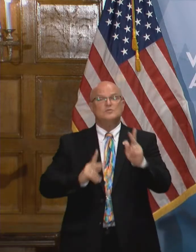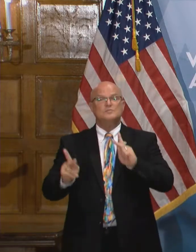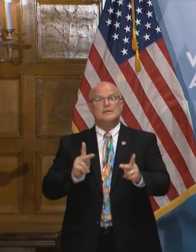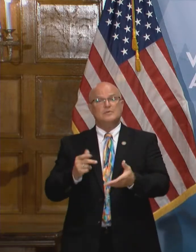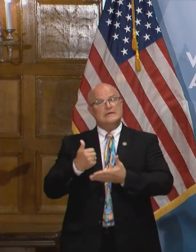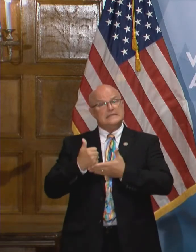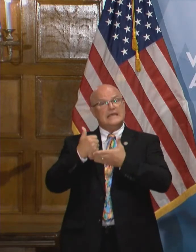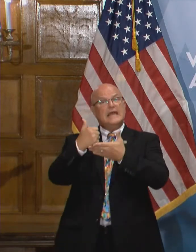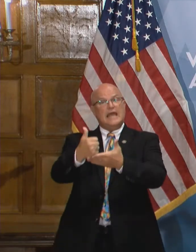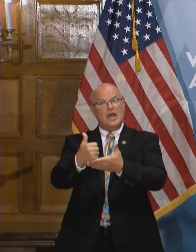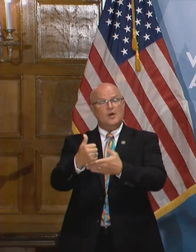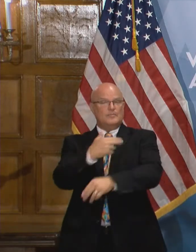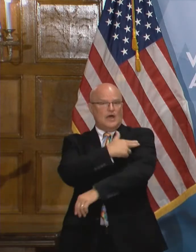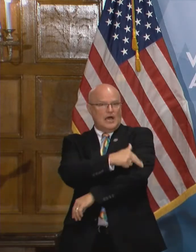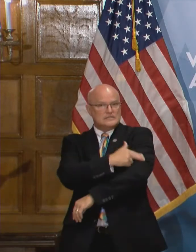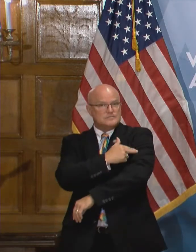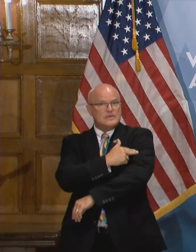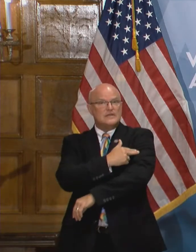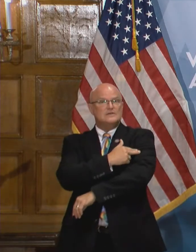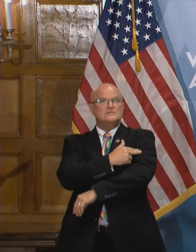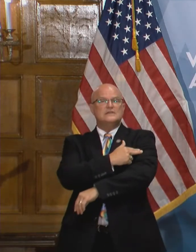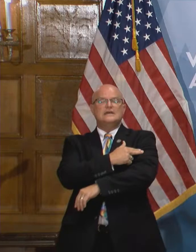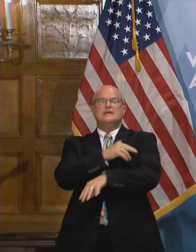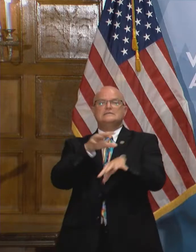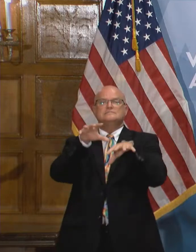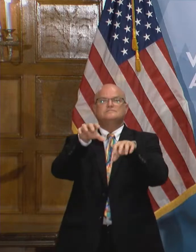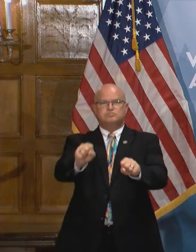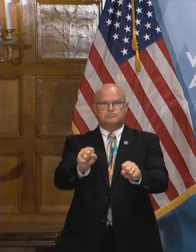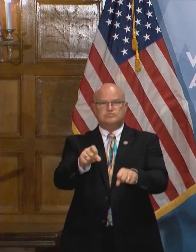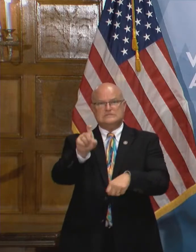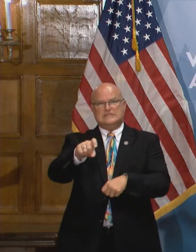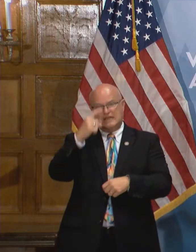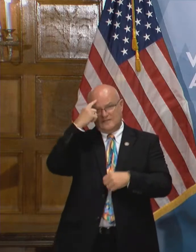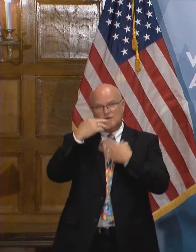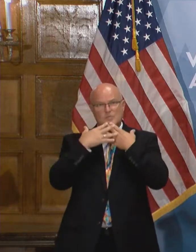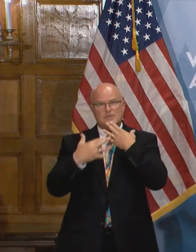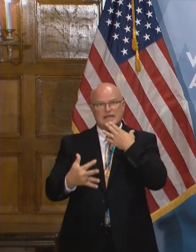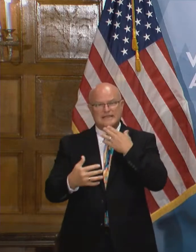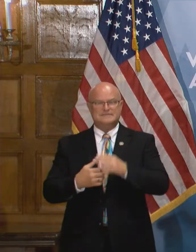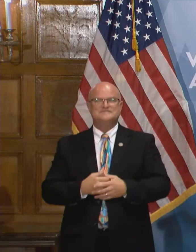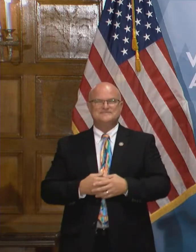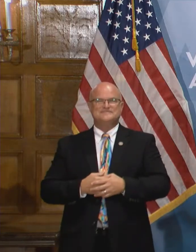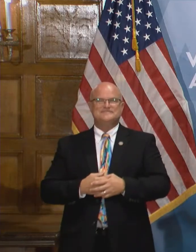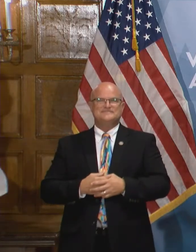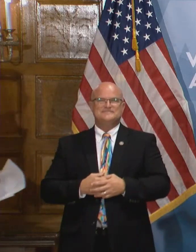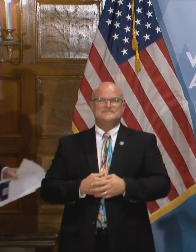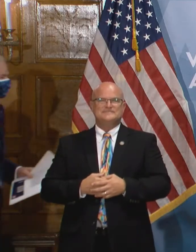help our hospitals tackle this critical need for blood.